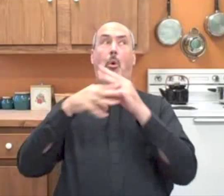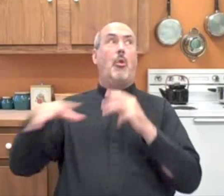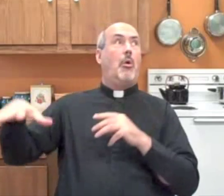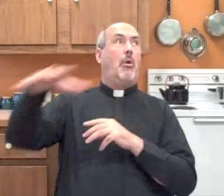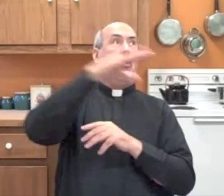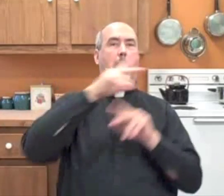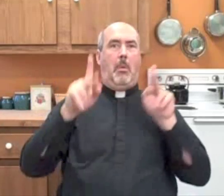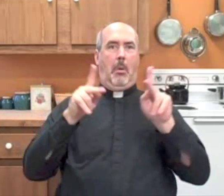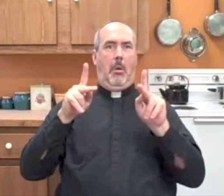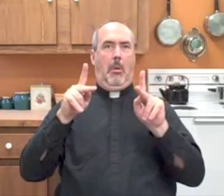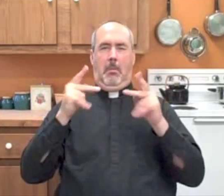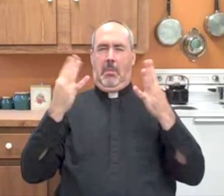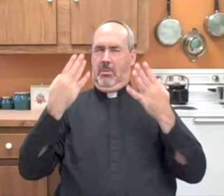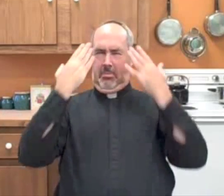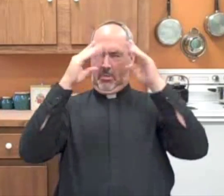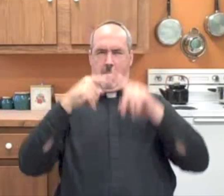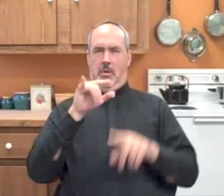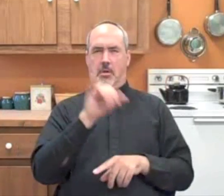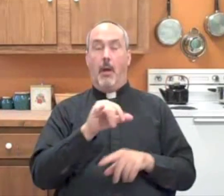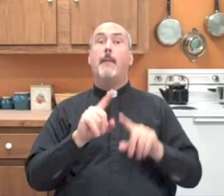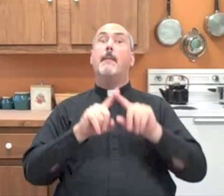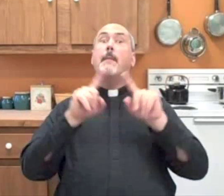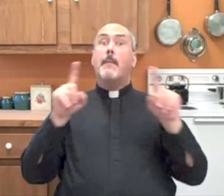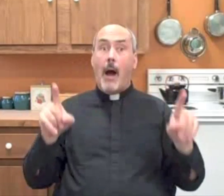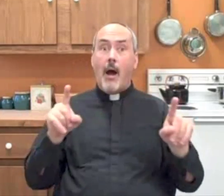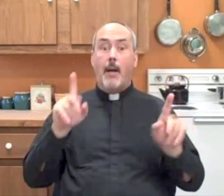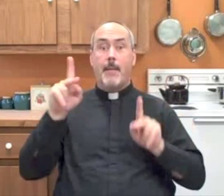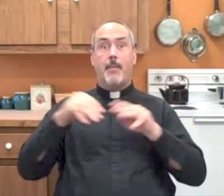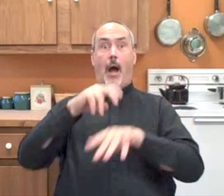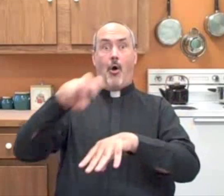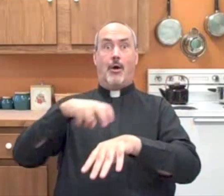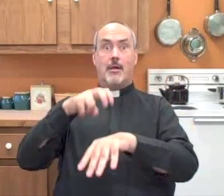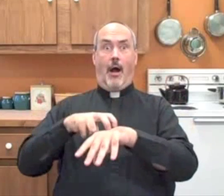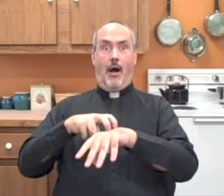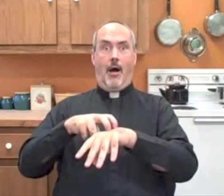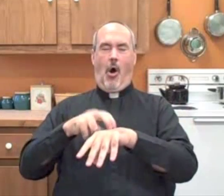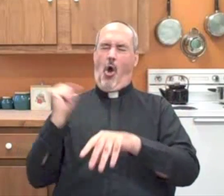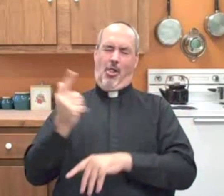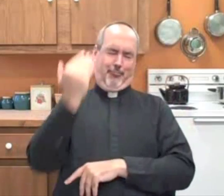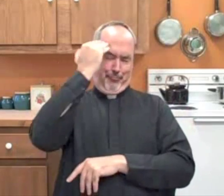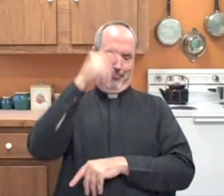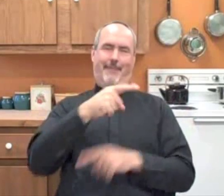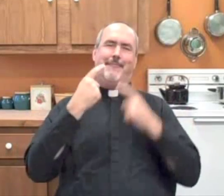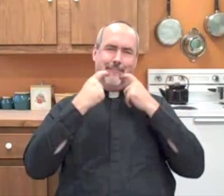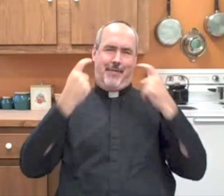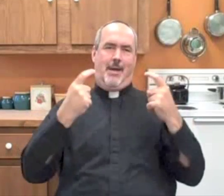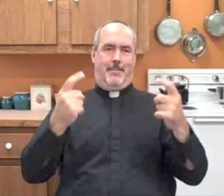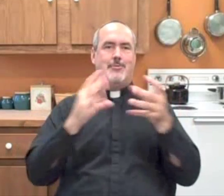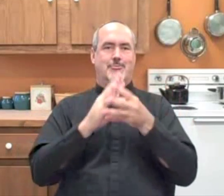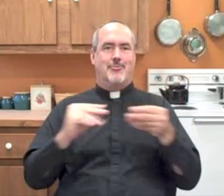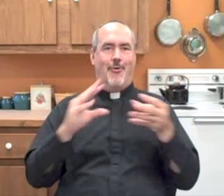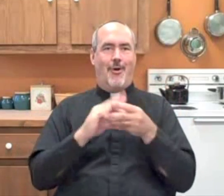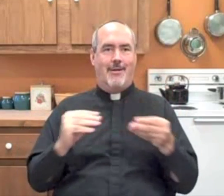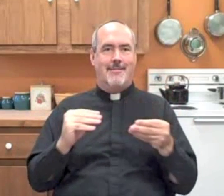Most people around the world aren't familiar with this church or shrine, but in Ireland it is very well known.